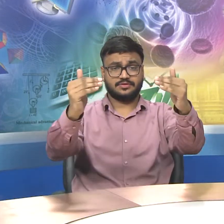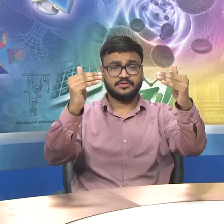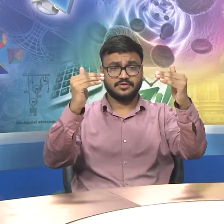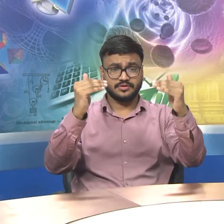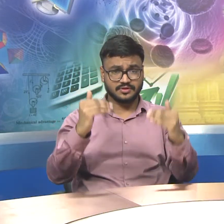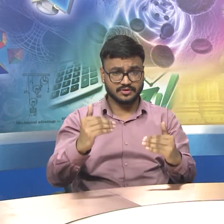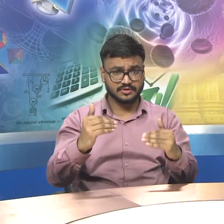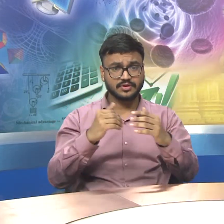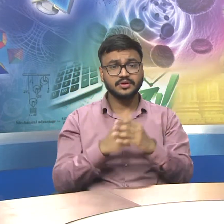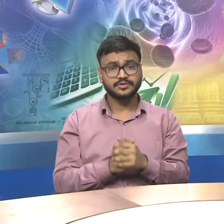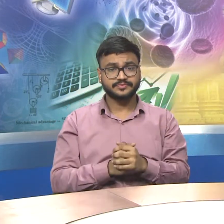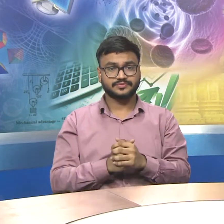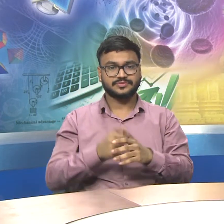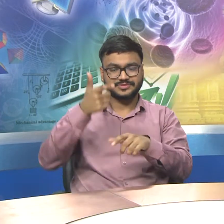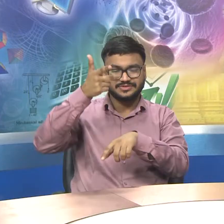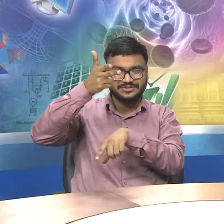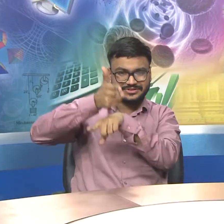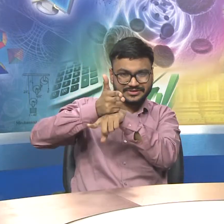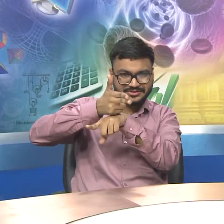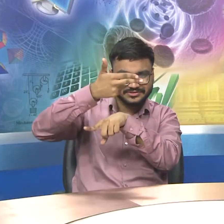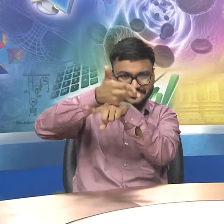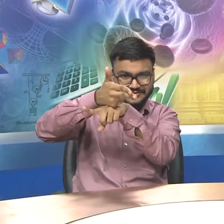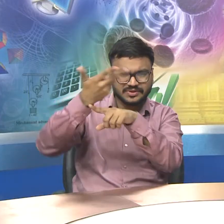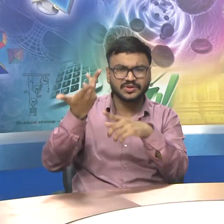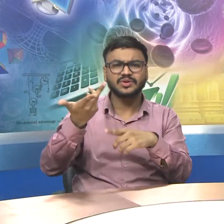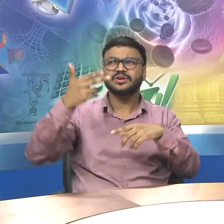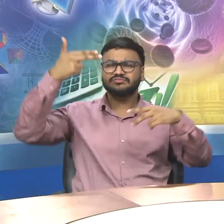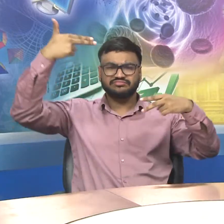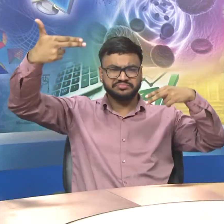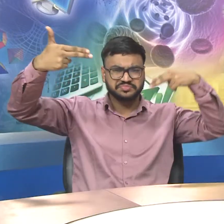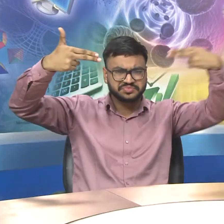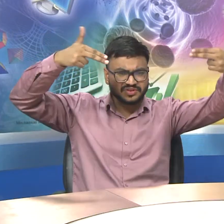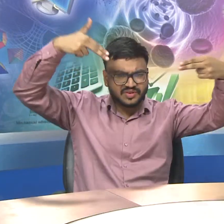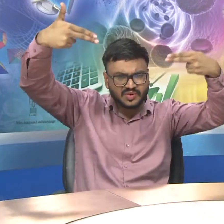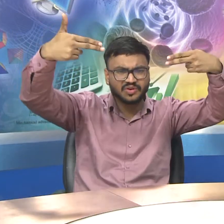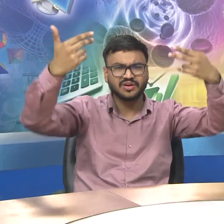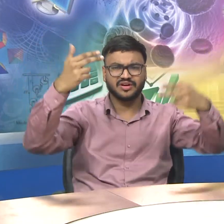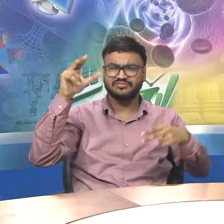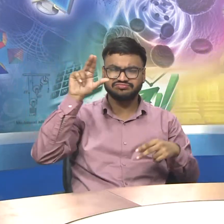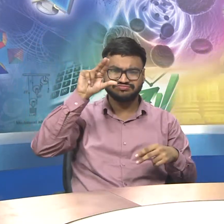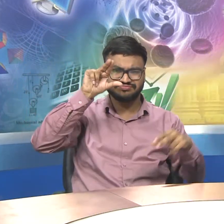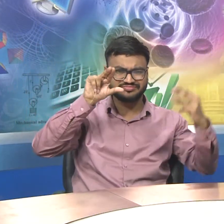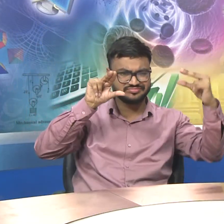mic. And the 5th one is CCTV camera.